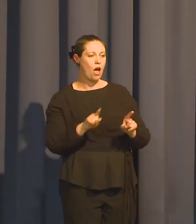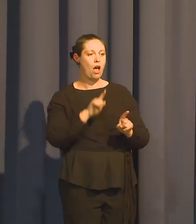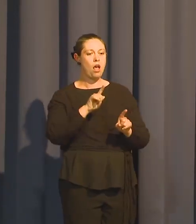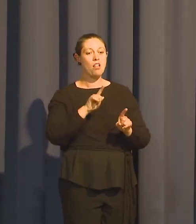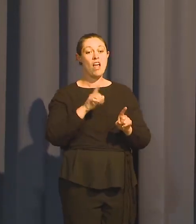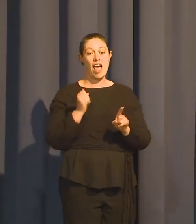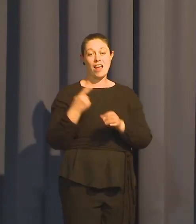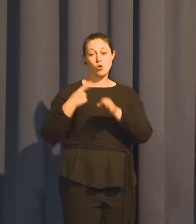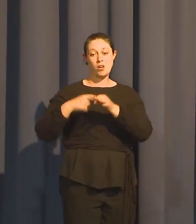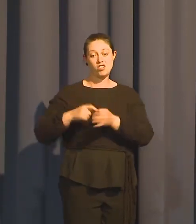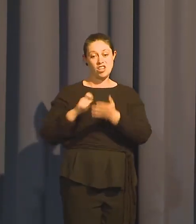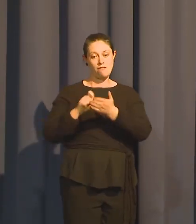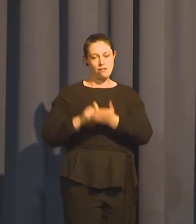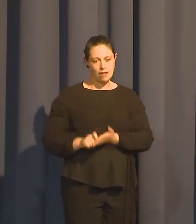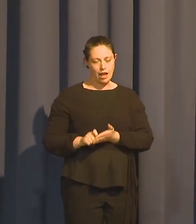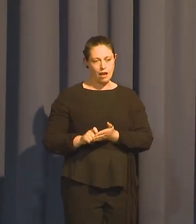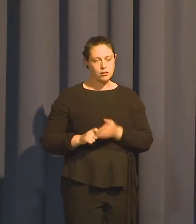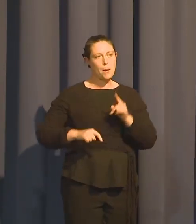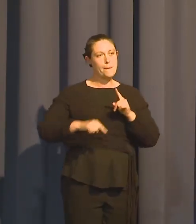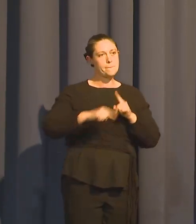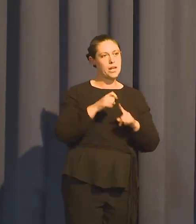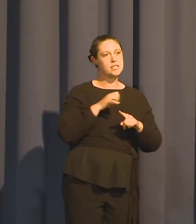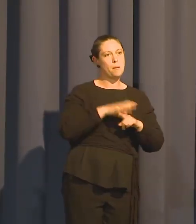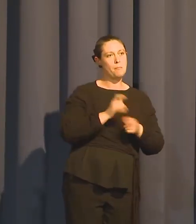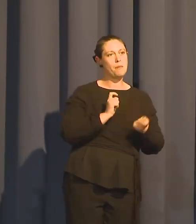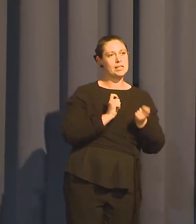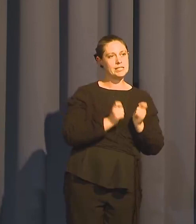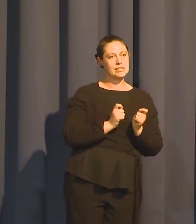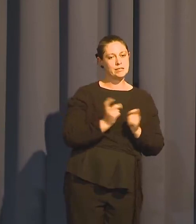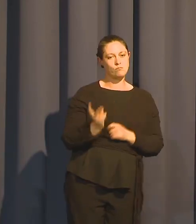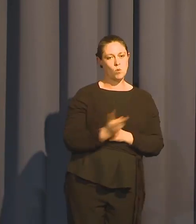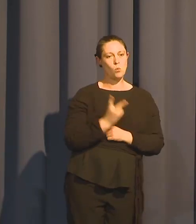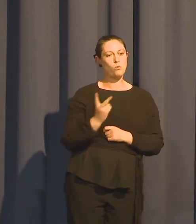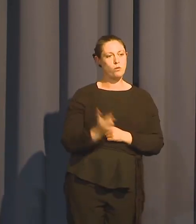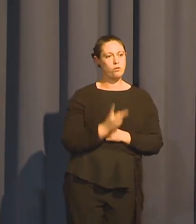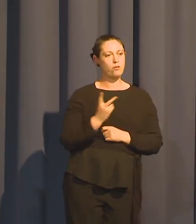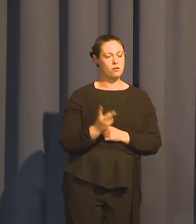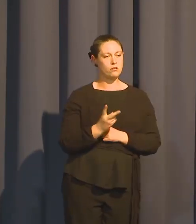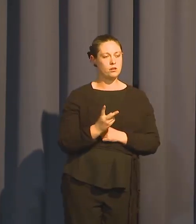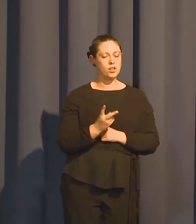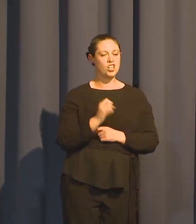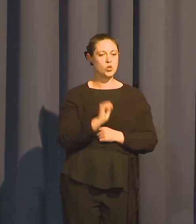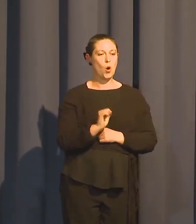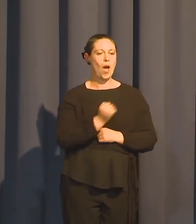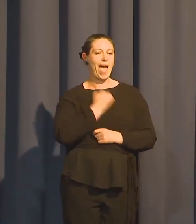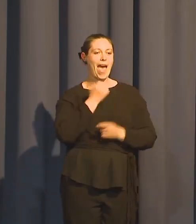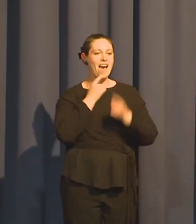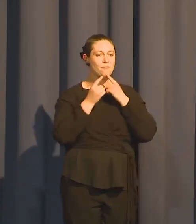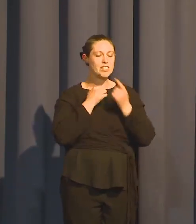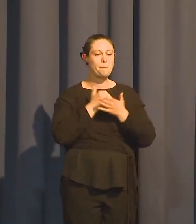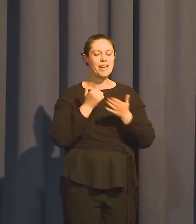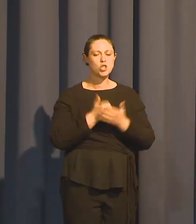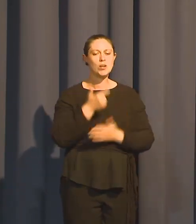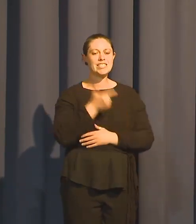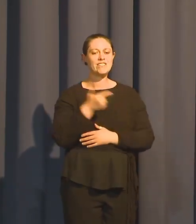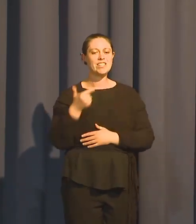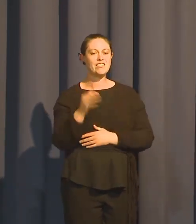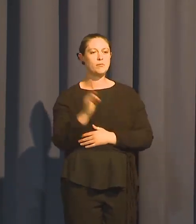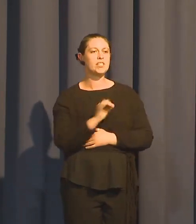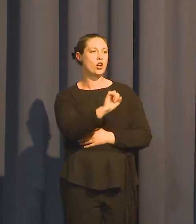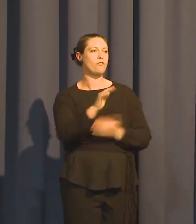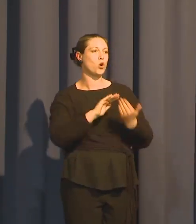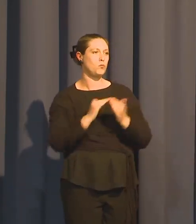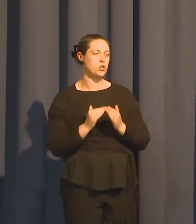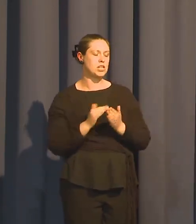a venous blood sample and a fully completed questionnaire. And this really gives great representation of